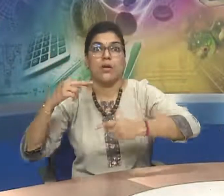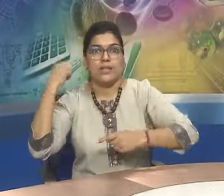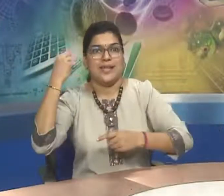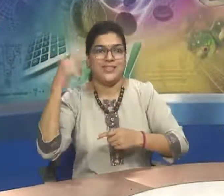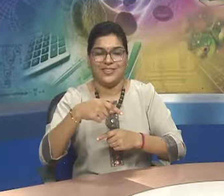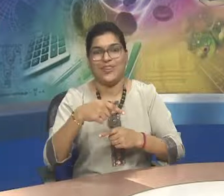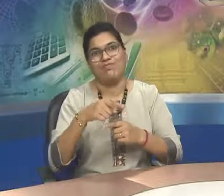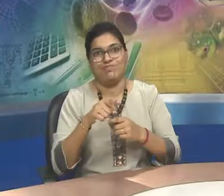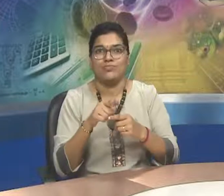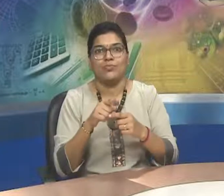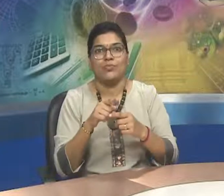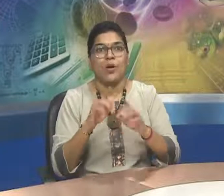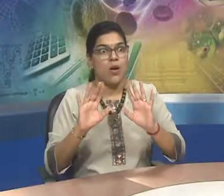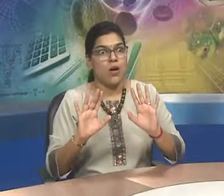logical reason. For the